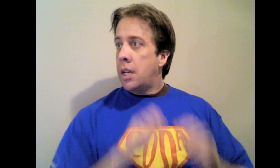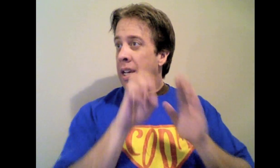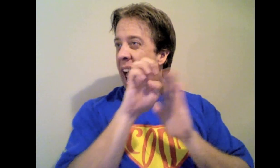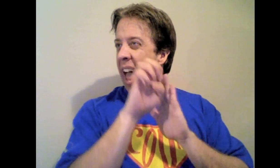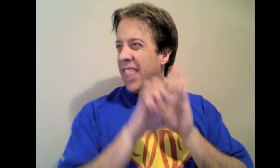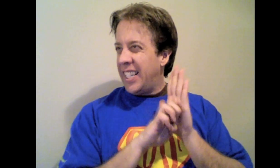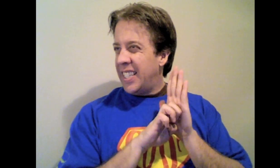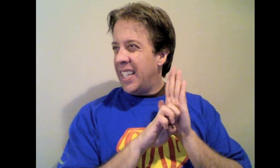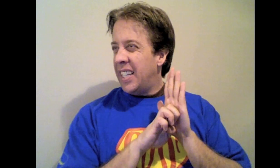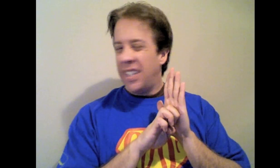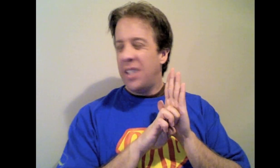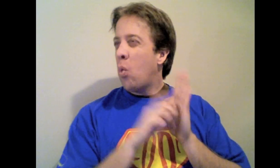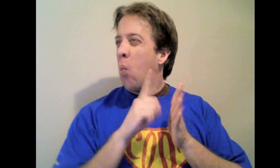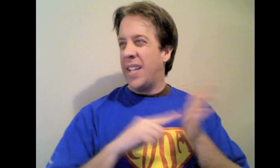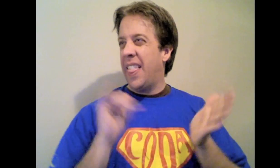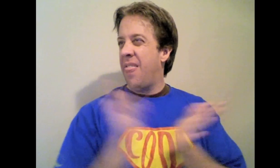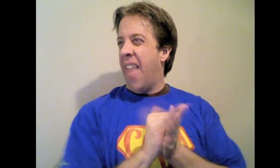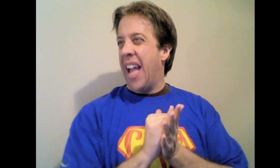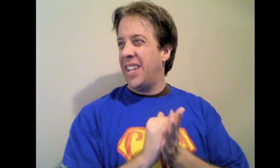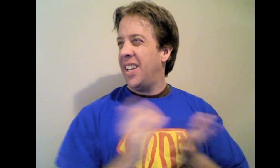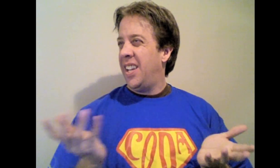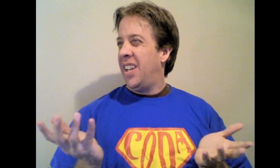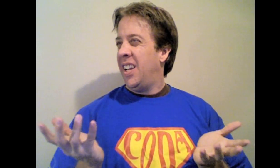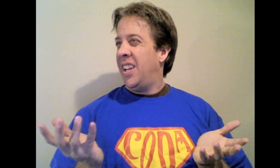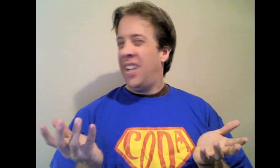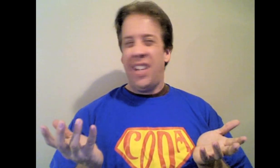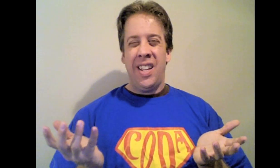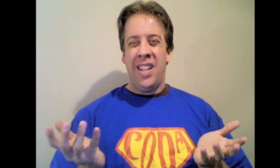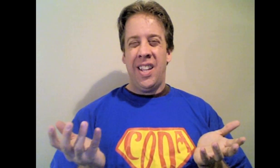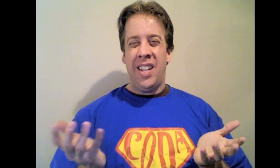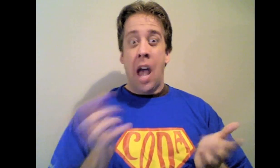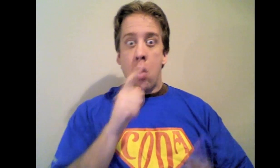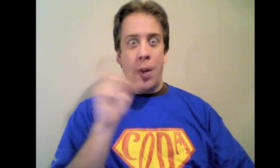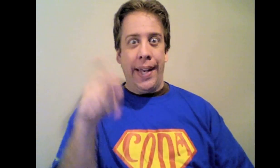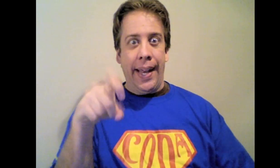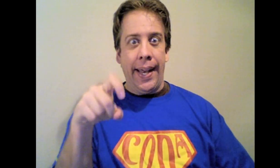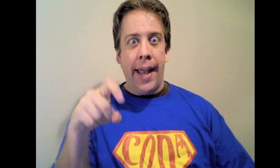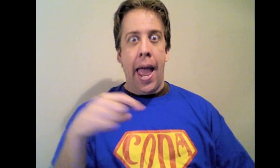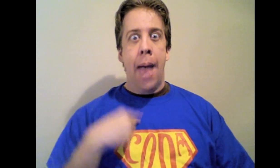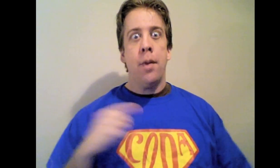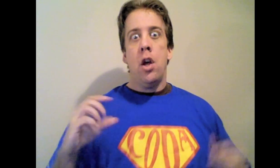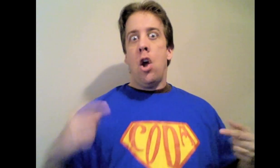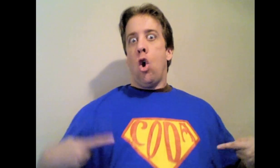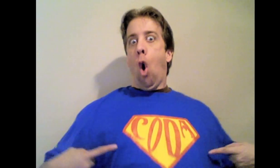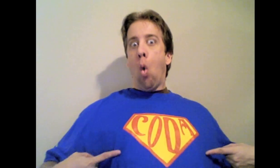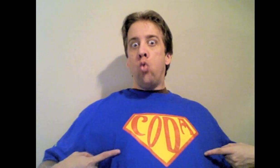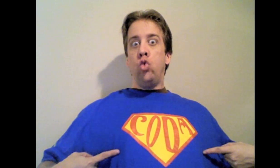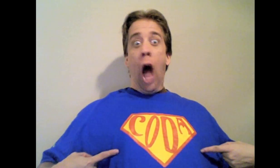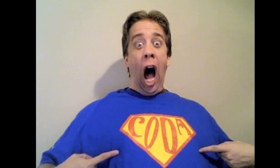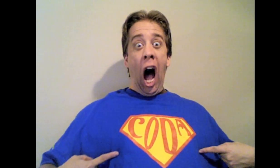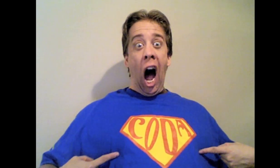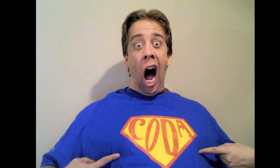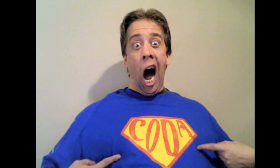What? Ethics? What's that? I don't need it. I'm a Coda.